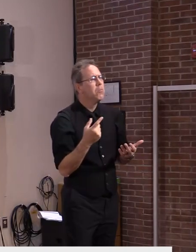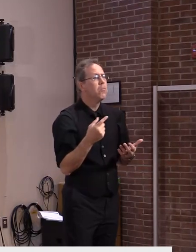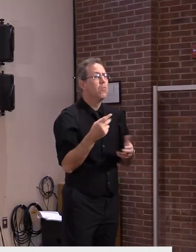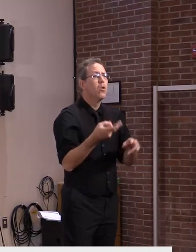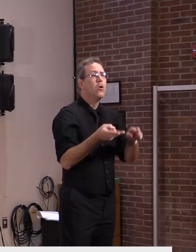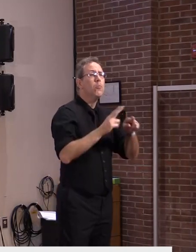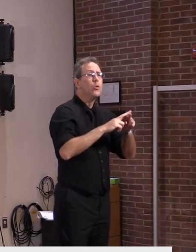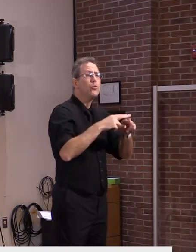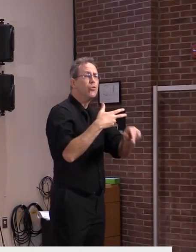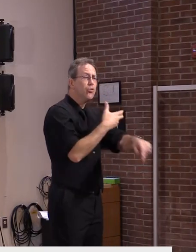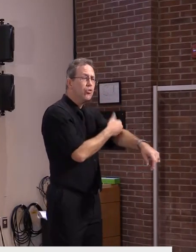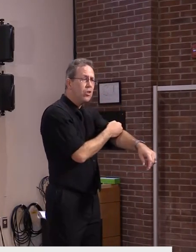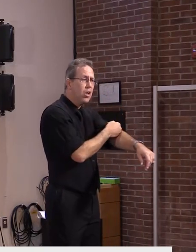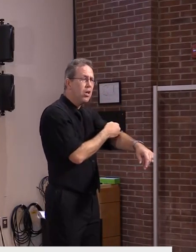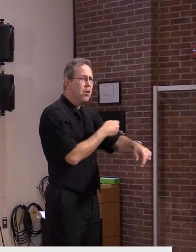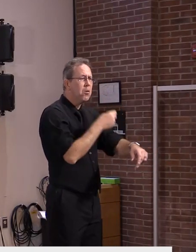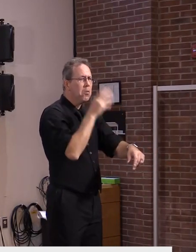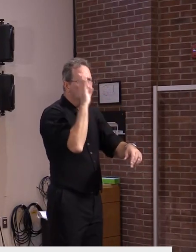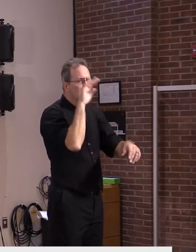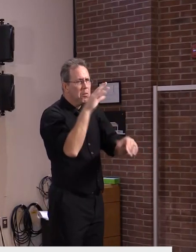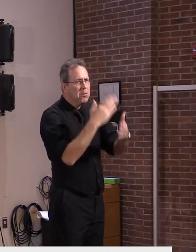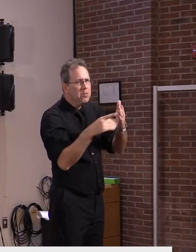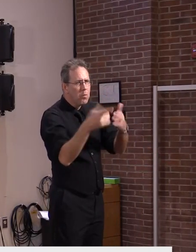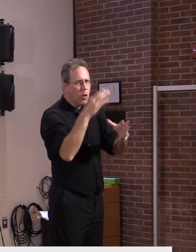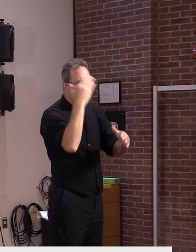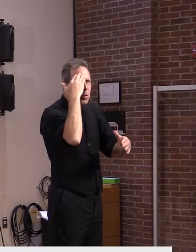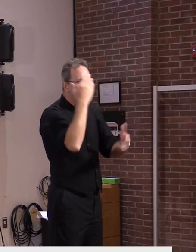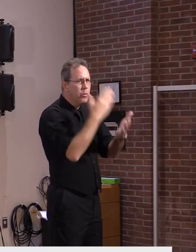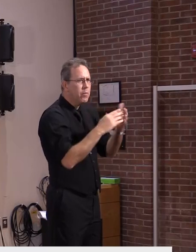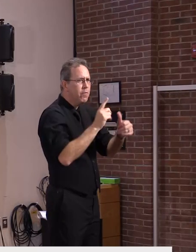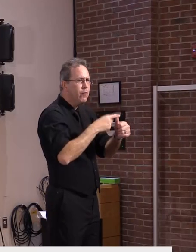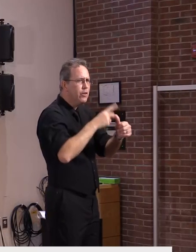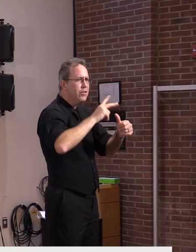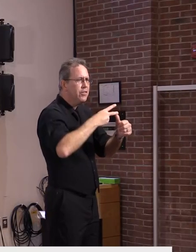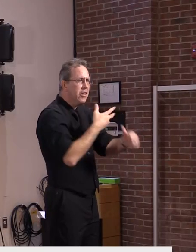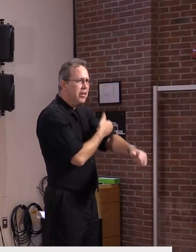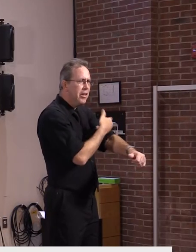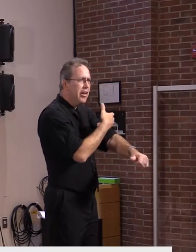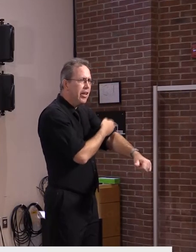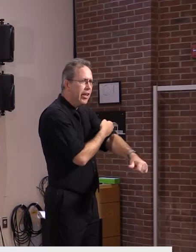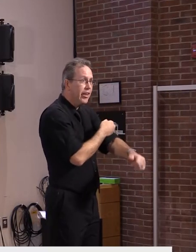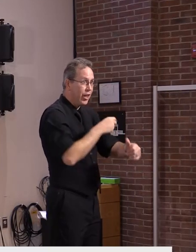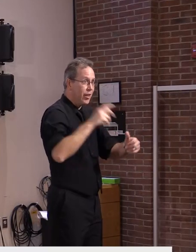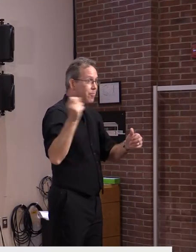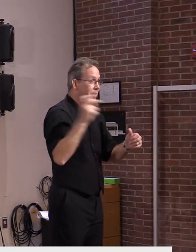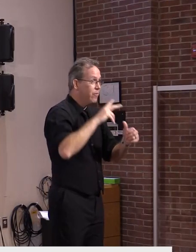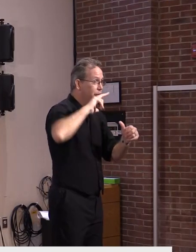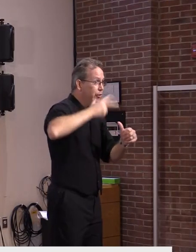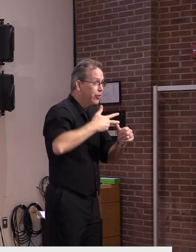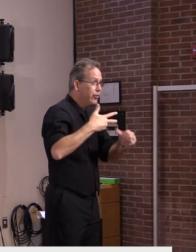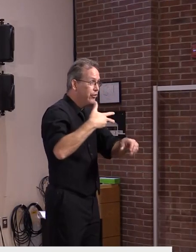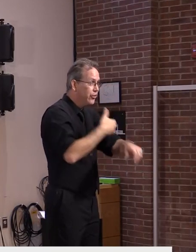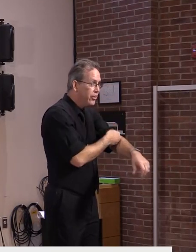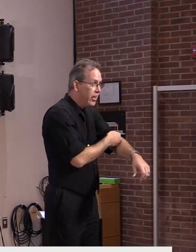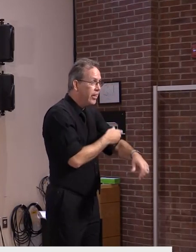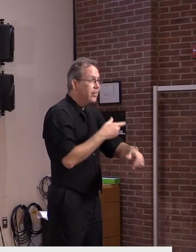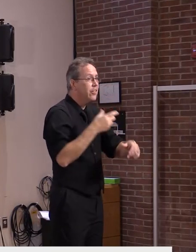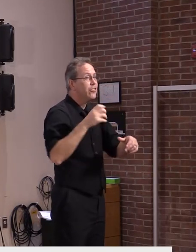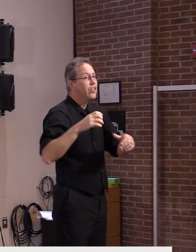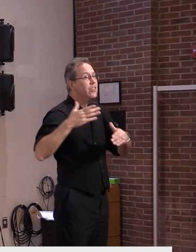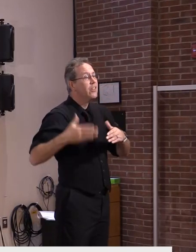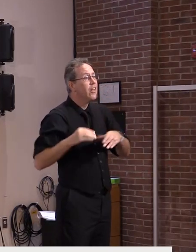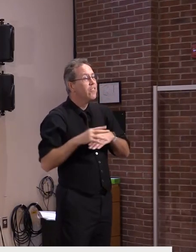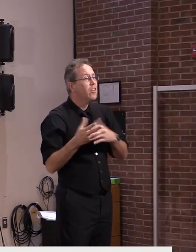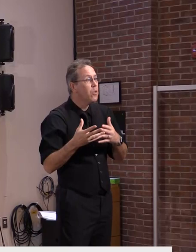gotten your first and second dose of Pfizer and you're getting your booster shot. The chance of side effects from that